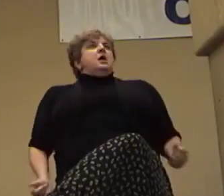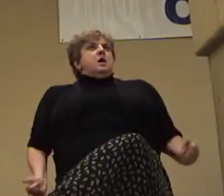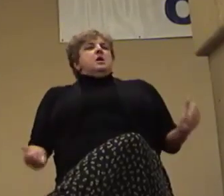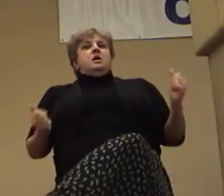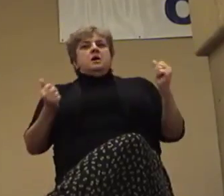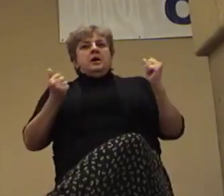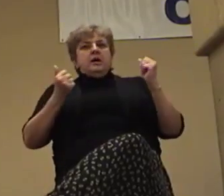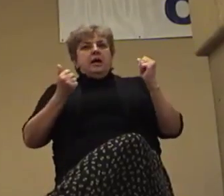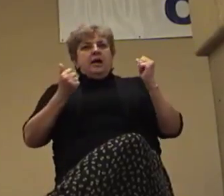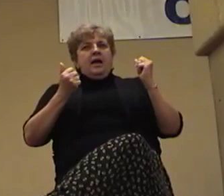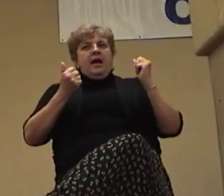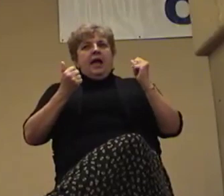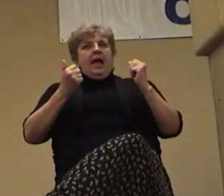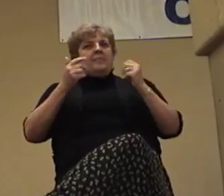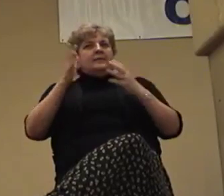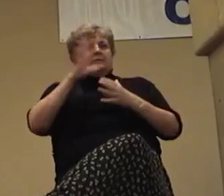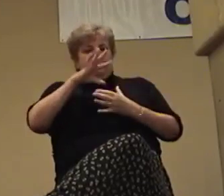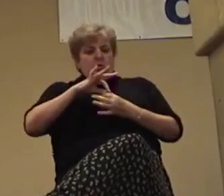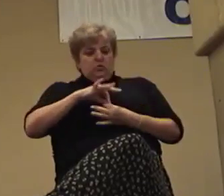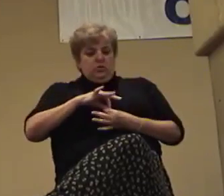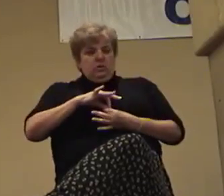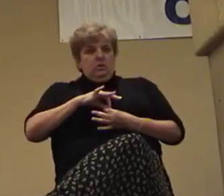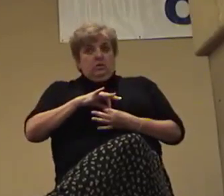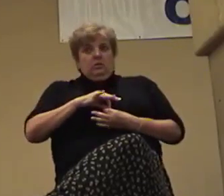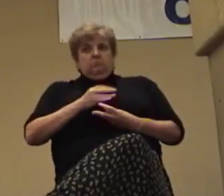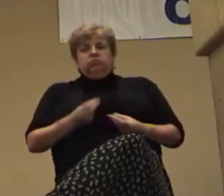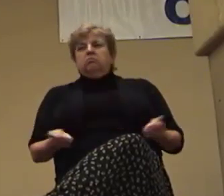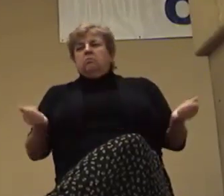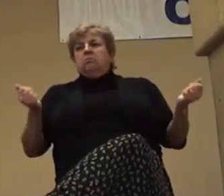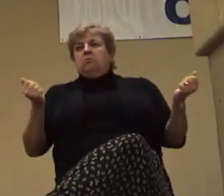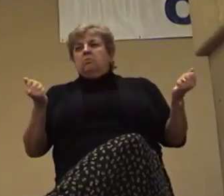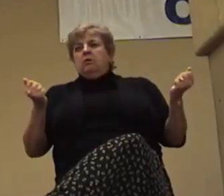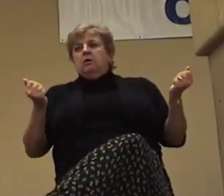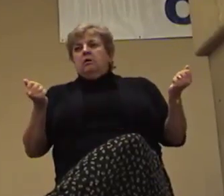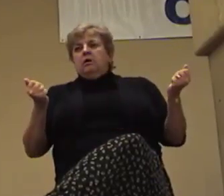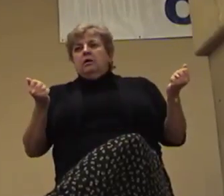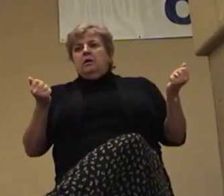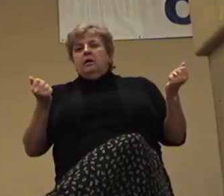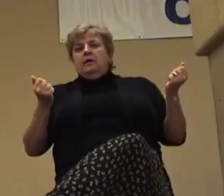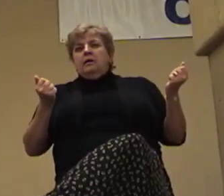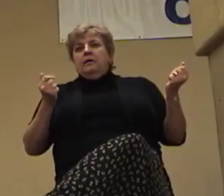solution for me. There is no middle of the road solution for this type of alcoholic.